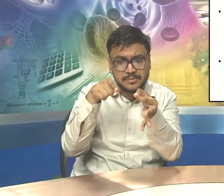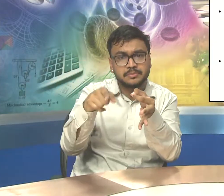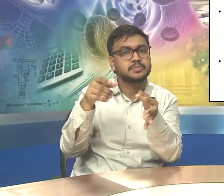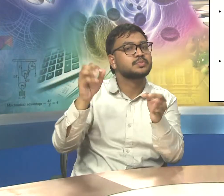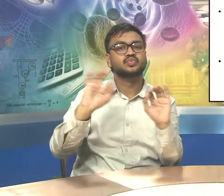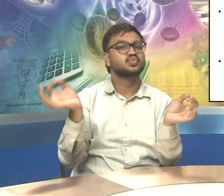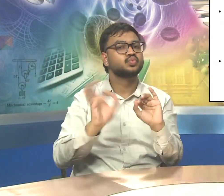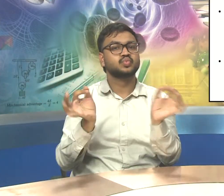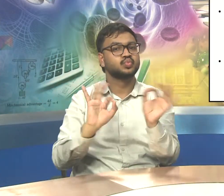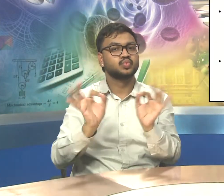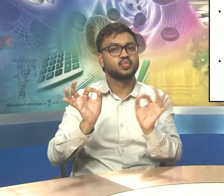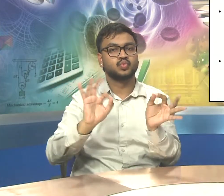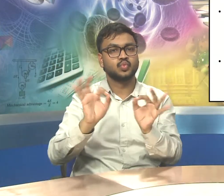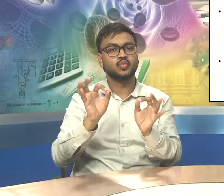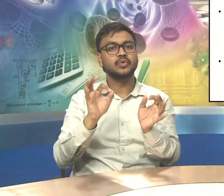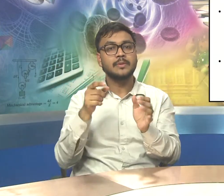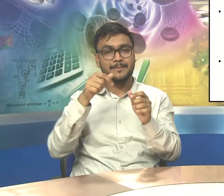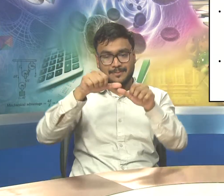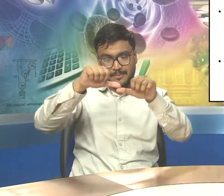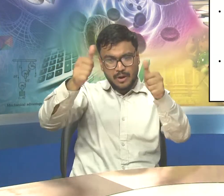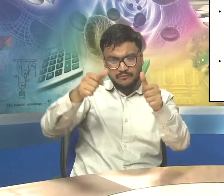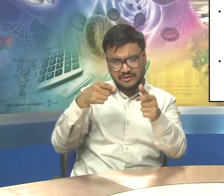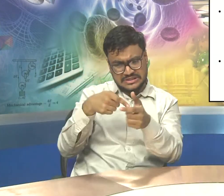the sign easy.